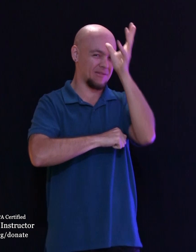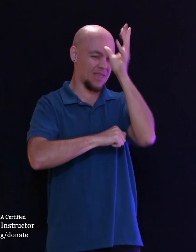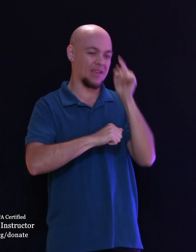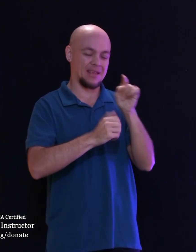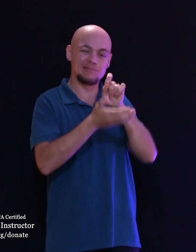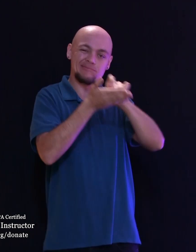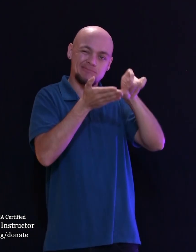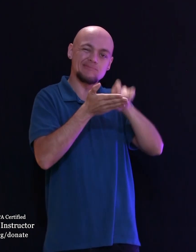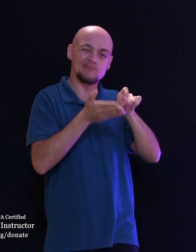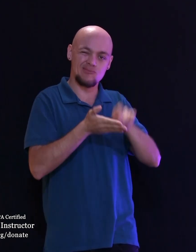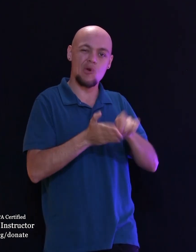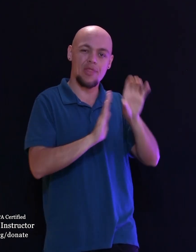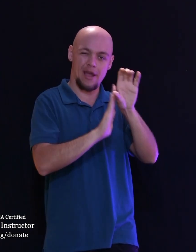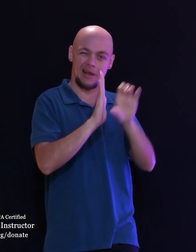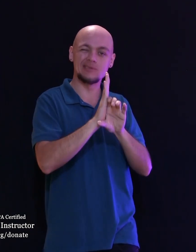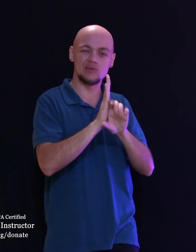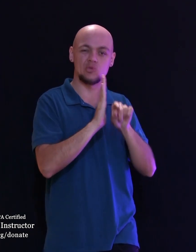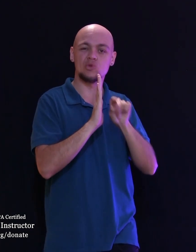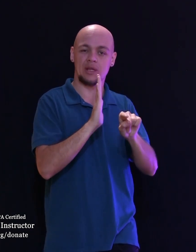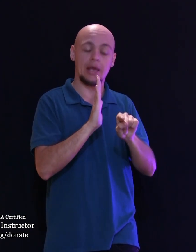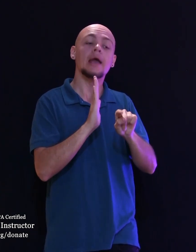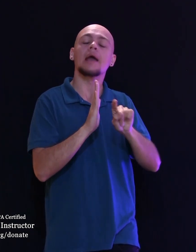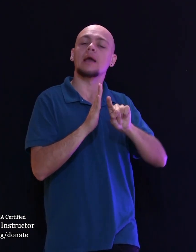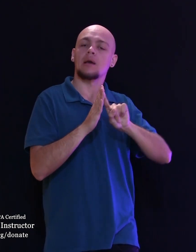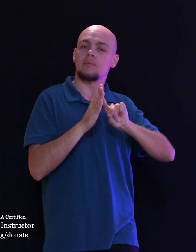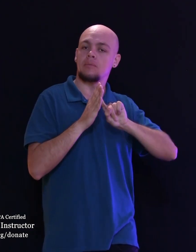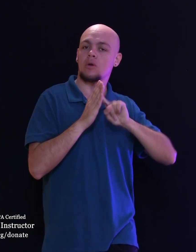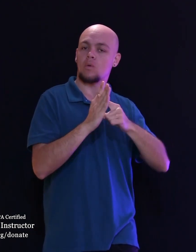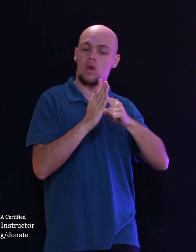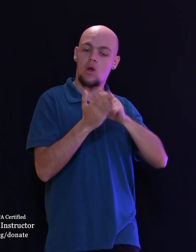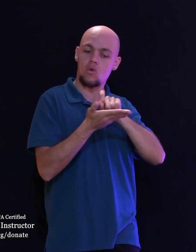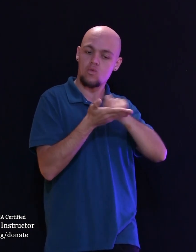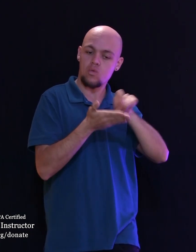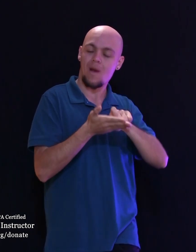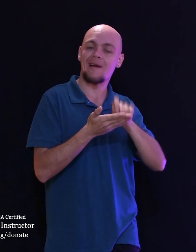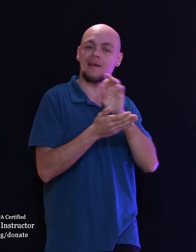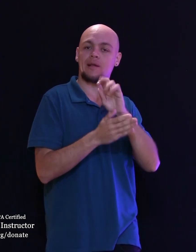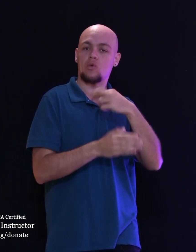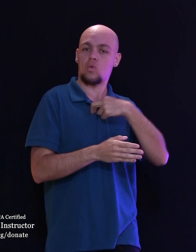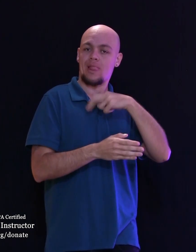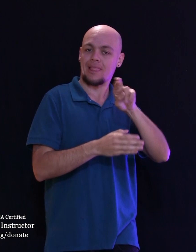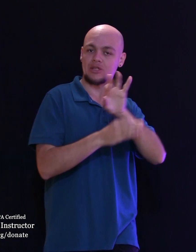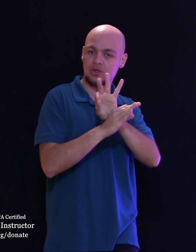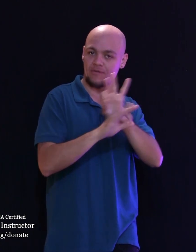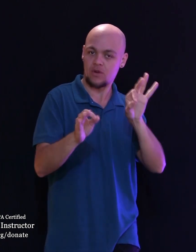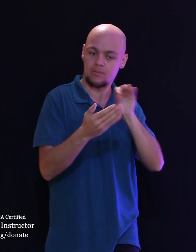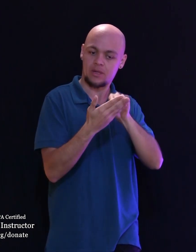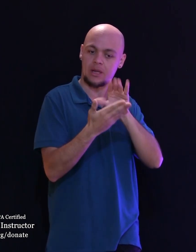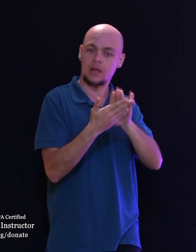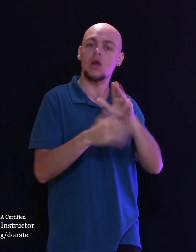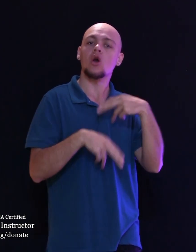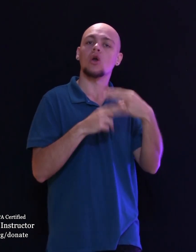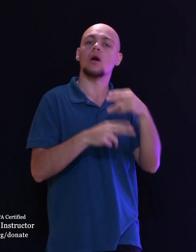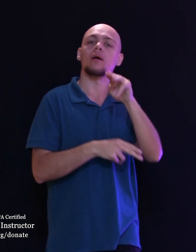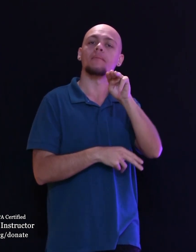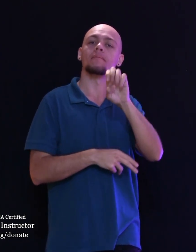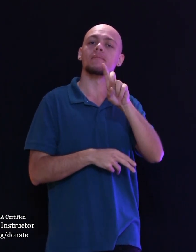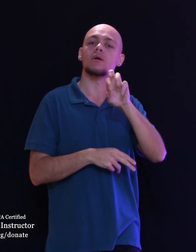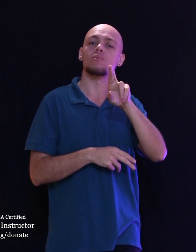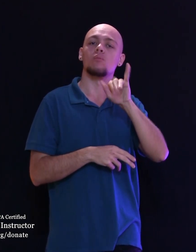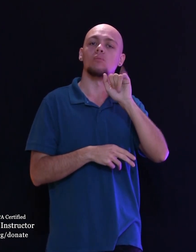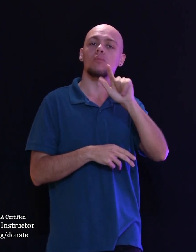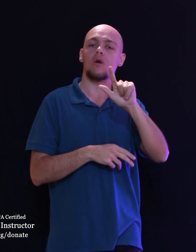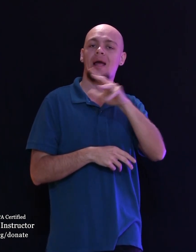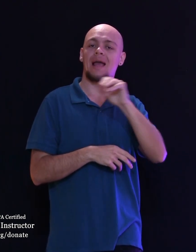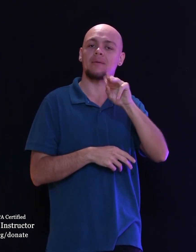of the Constitution, he originally began writing about religious freedom in a document called the Memorial and